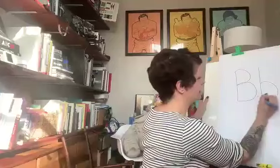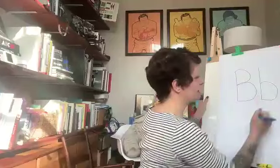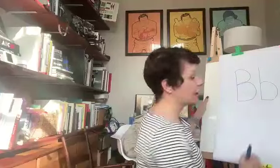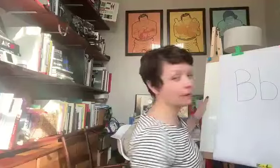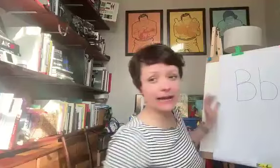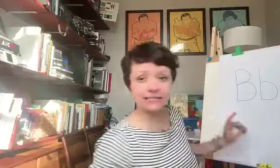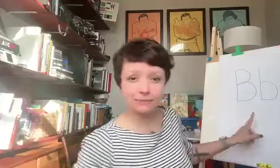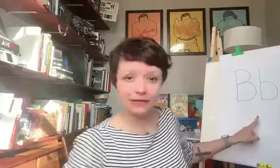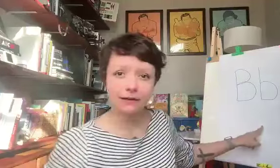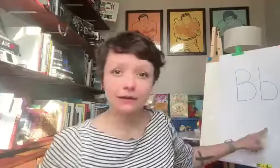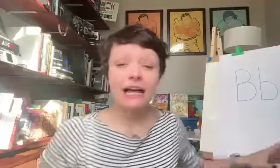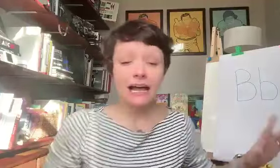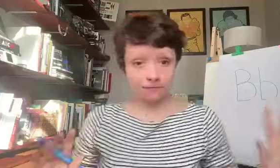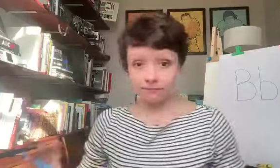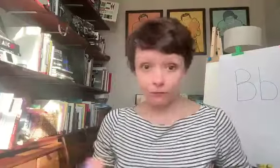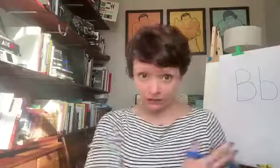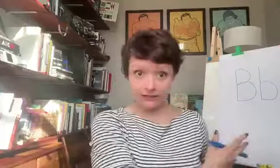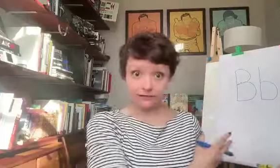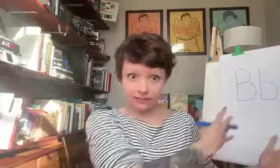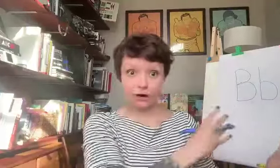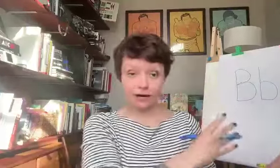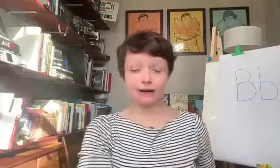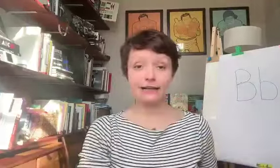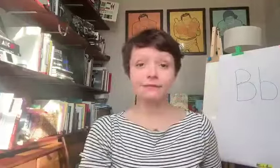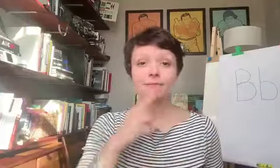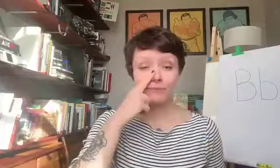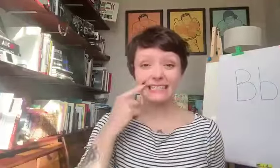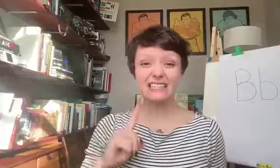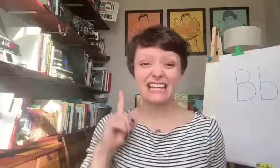is a lowercase B. We do this. This is great. Ready? But this is the